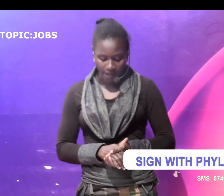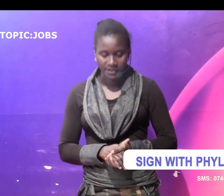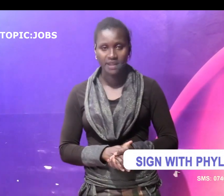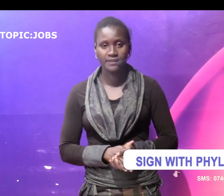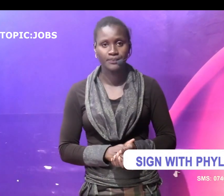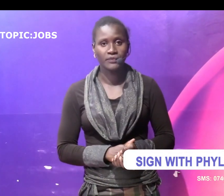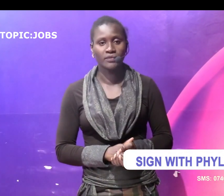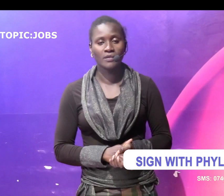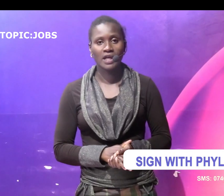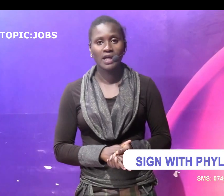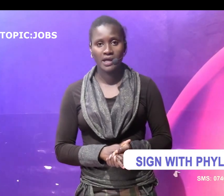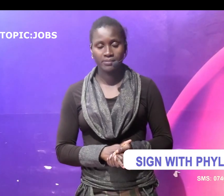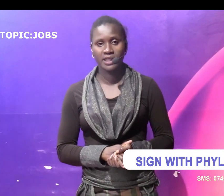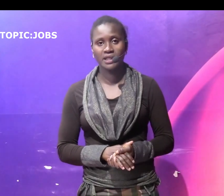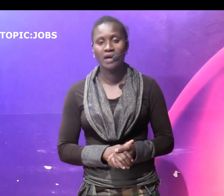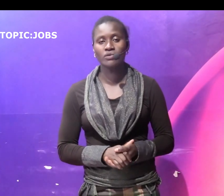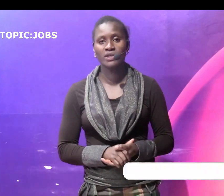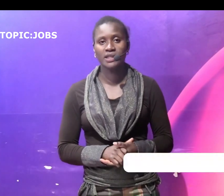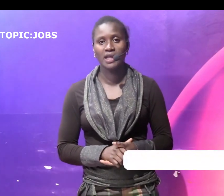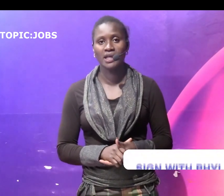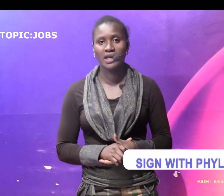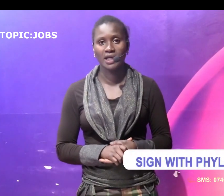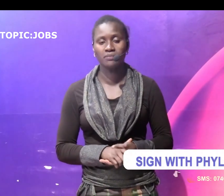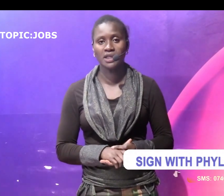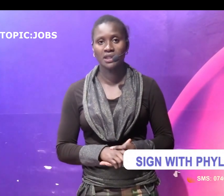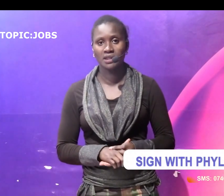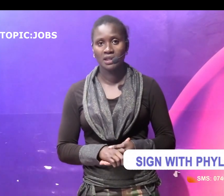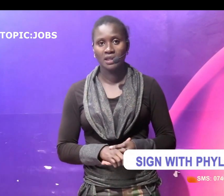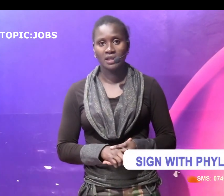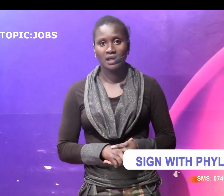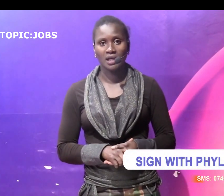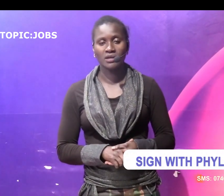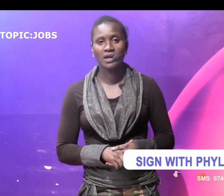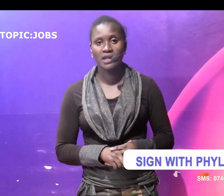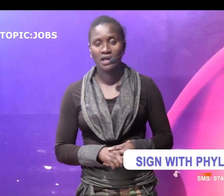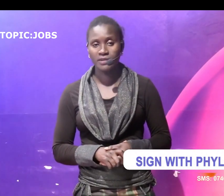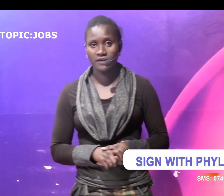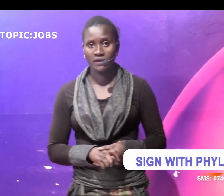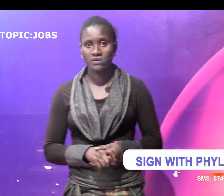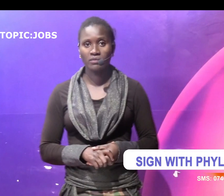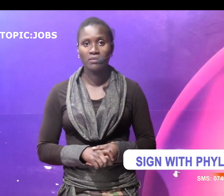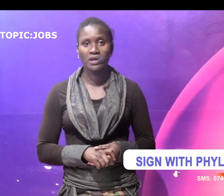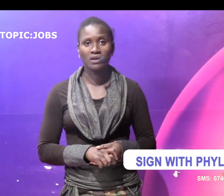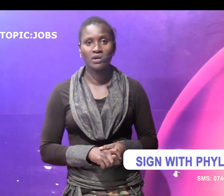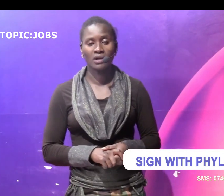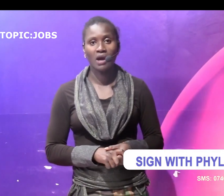captain. Captain, how do we sign the captain? And you are the captain found maybe on our